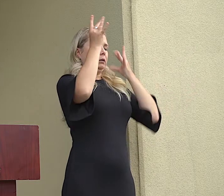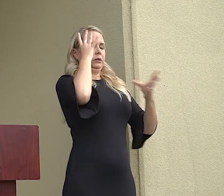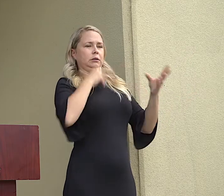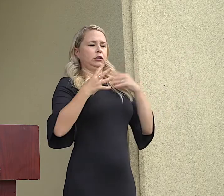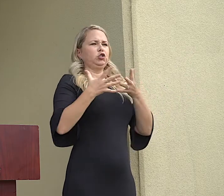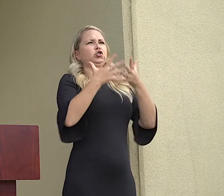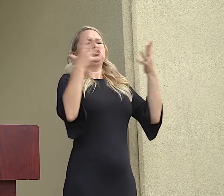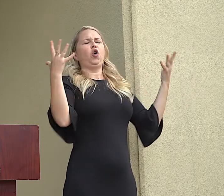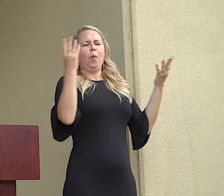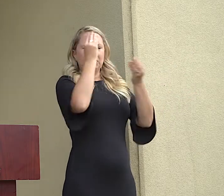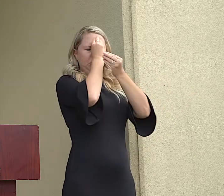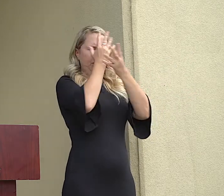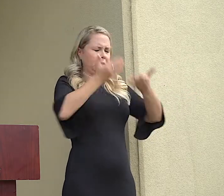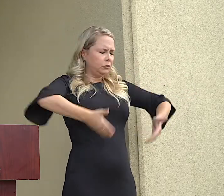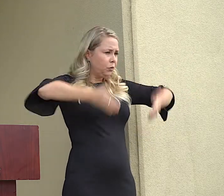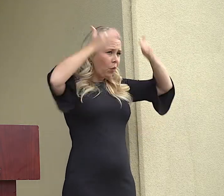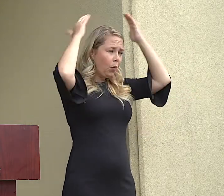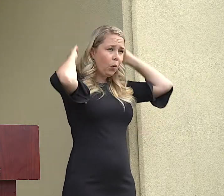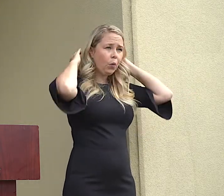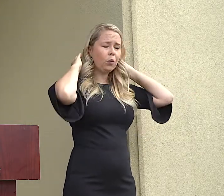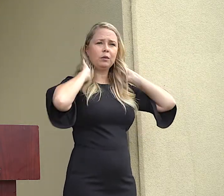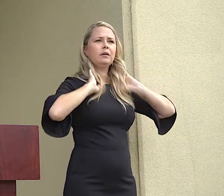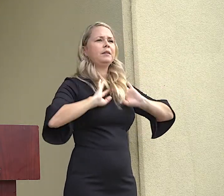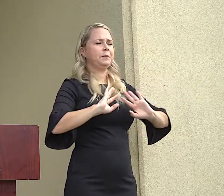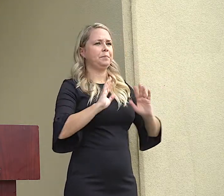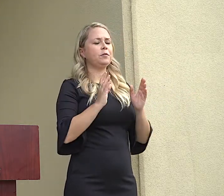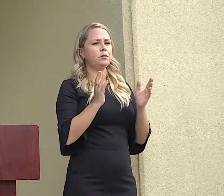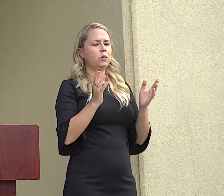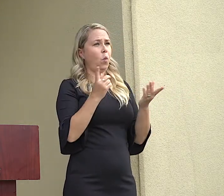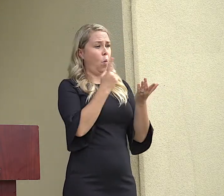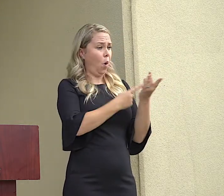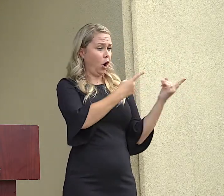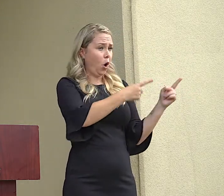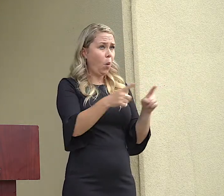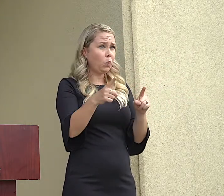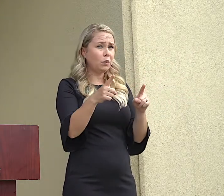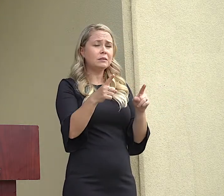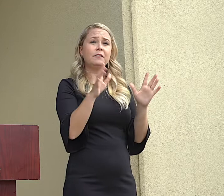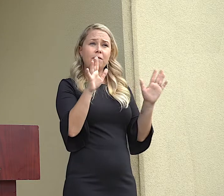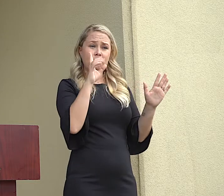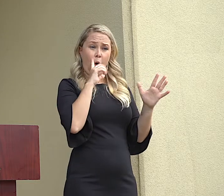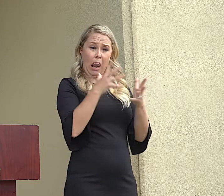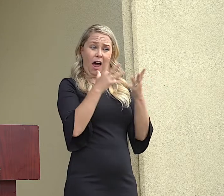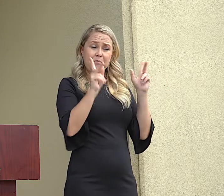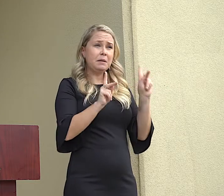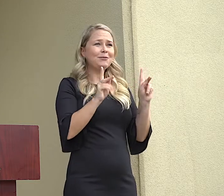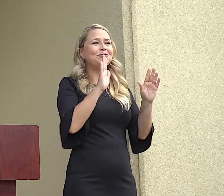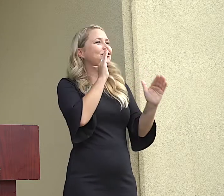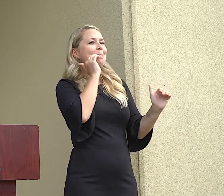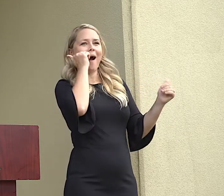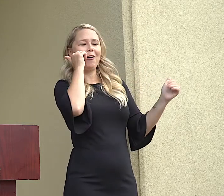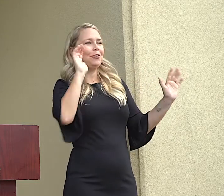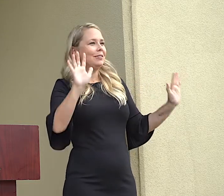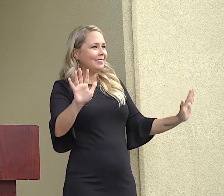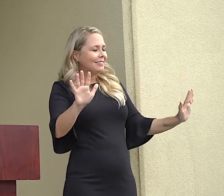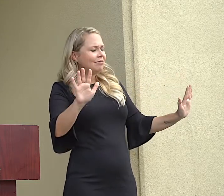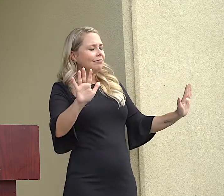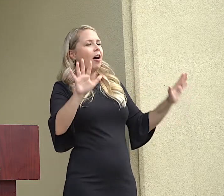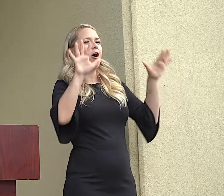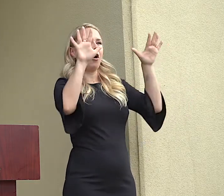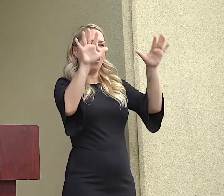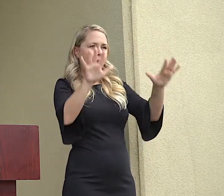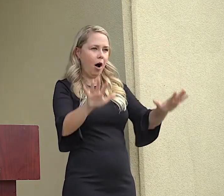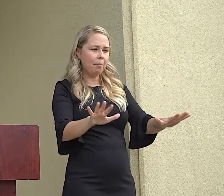information and an information download right now. What goes a long ways for a lot of people is a smiling face and a calm